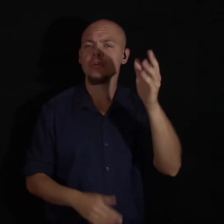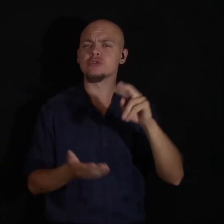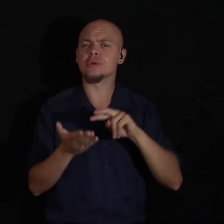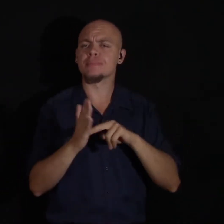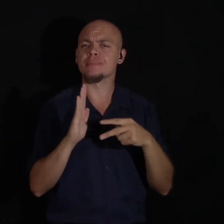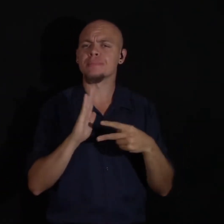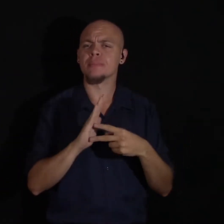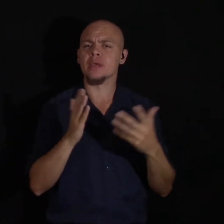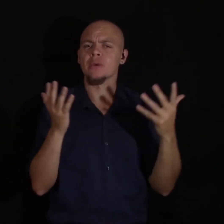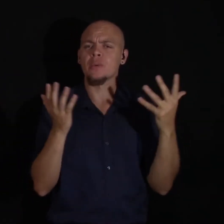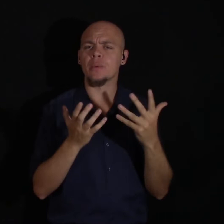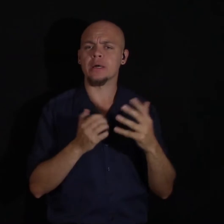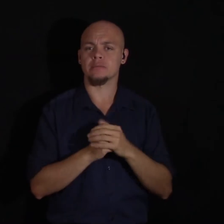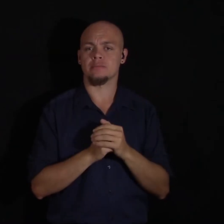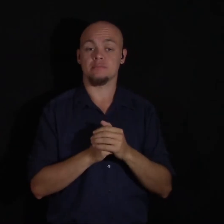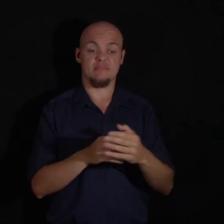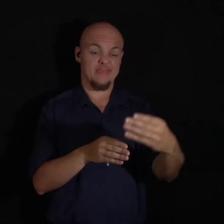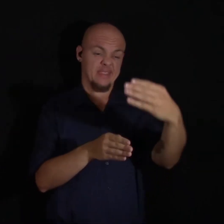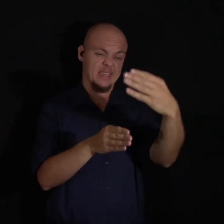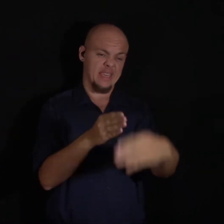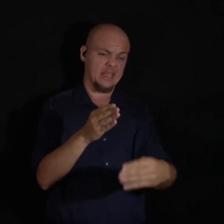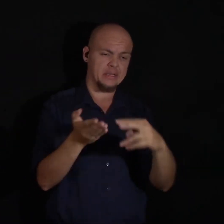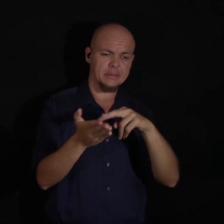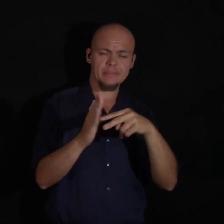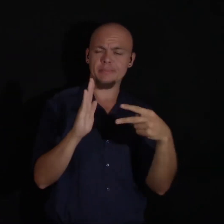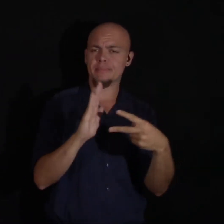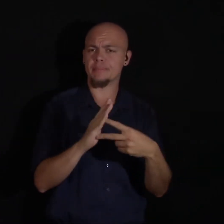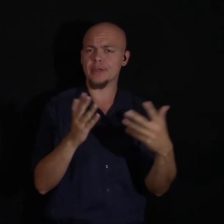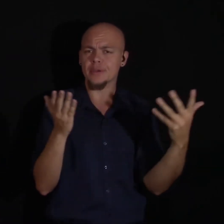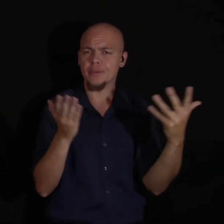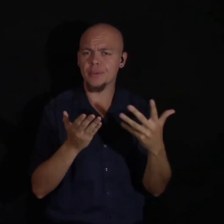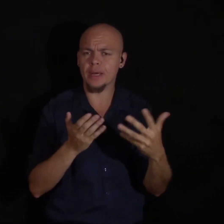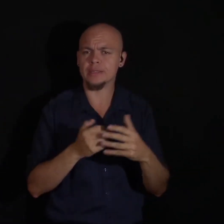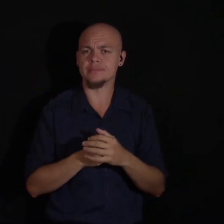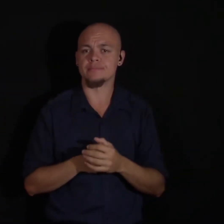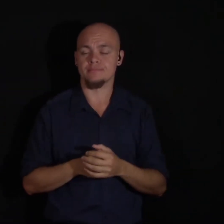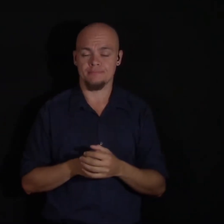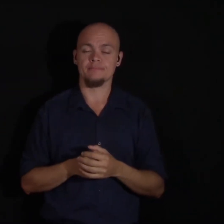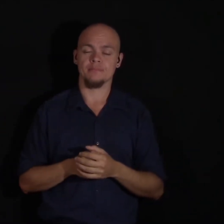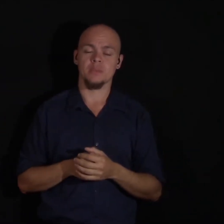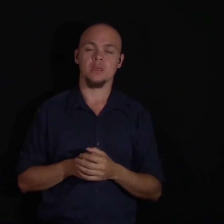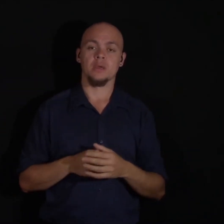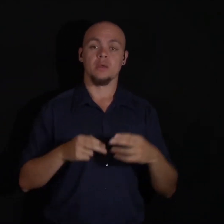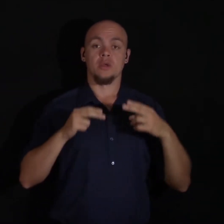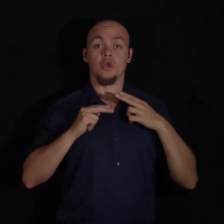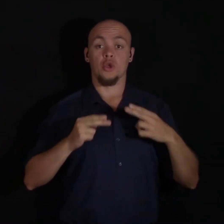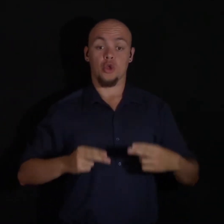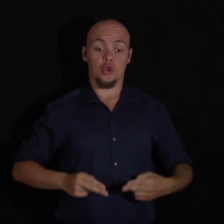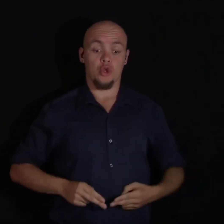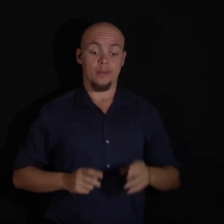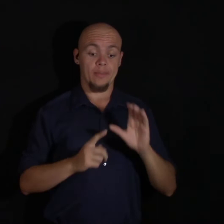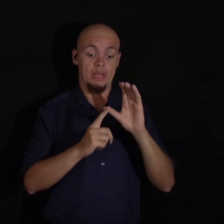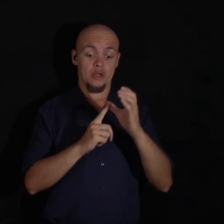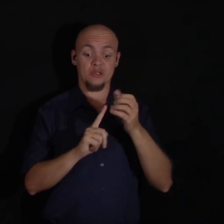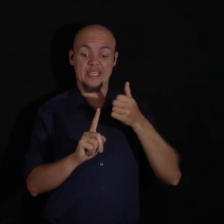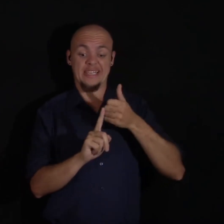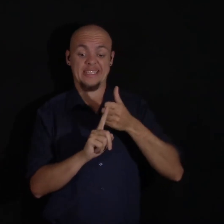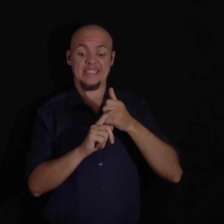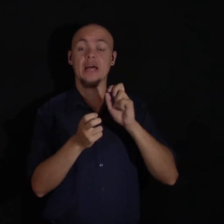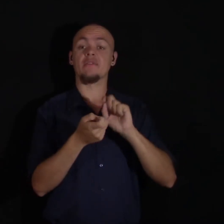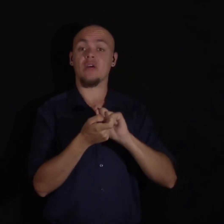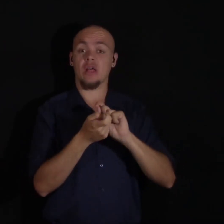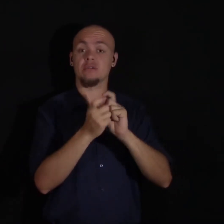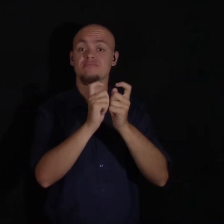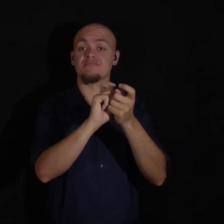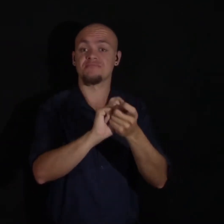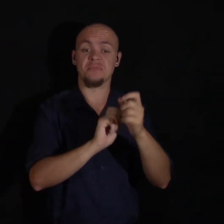Where will this lead us in the end? Because we know that human culture evolves and that